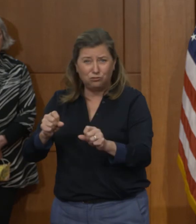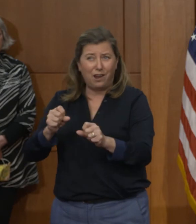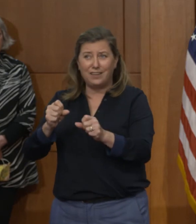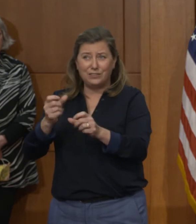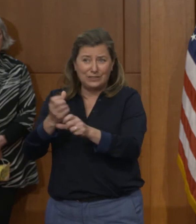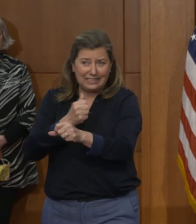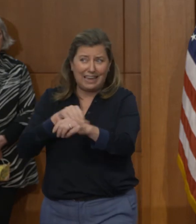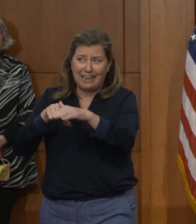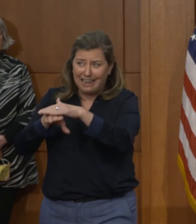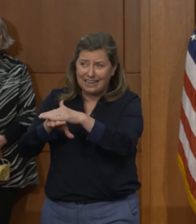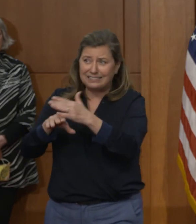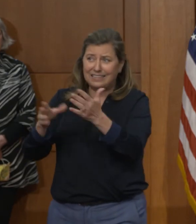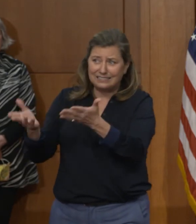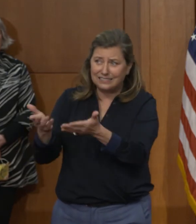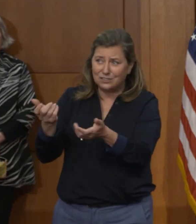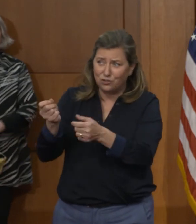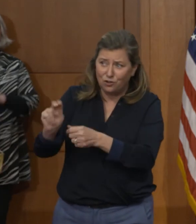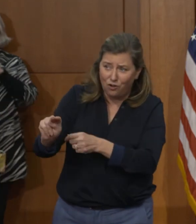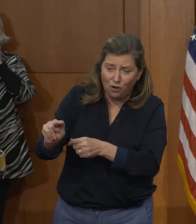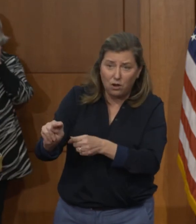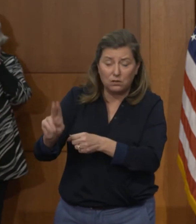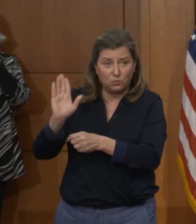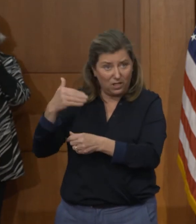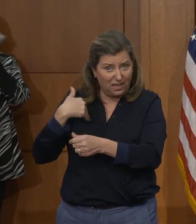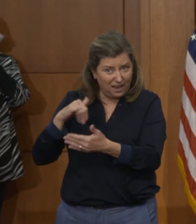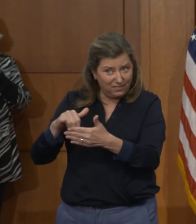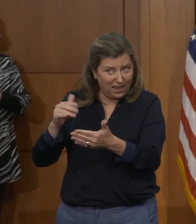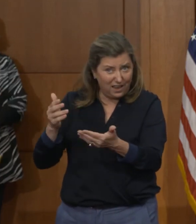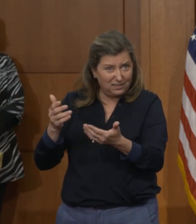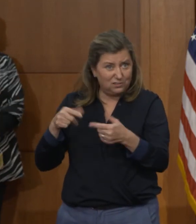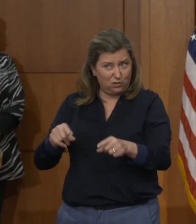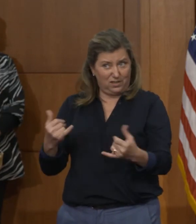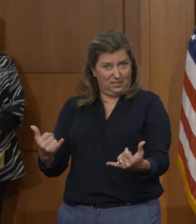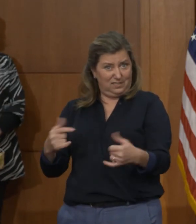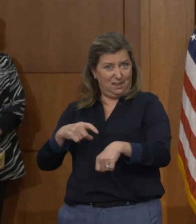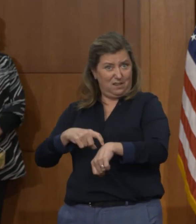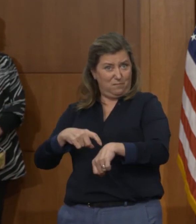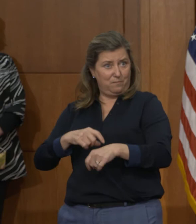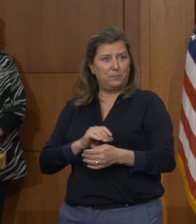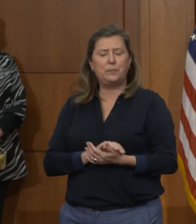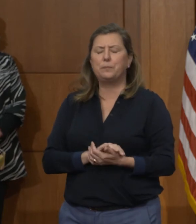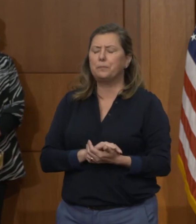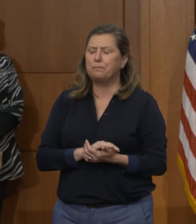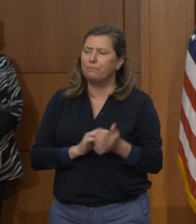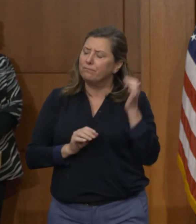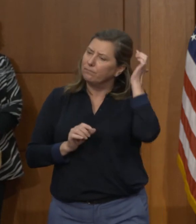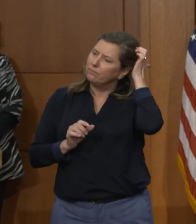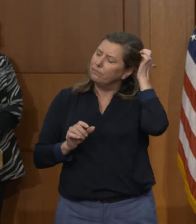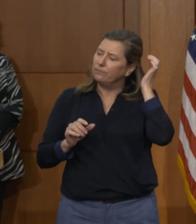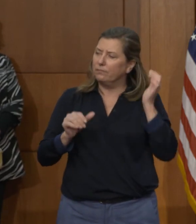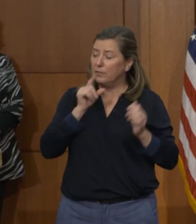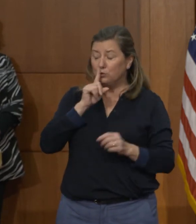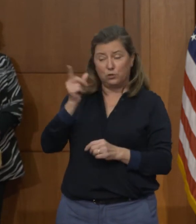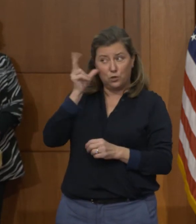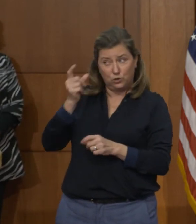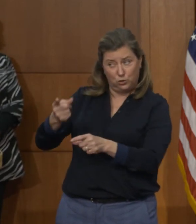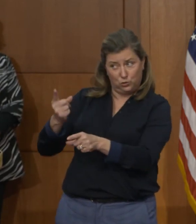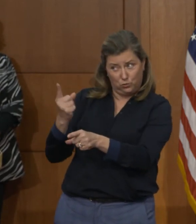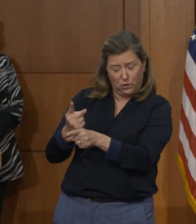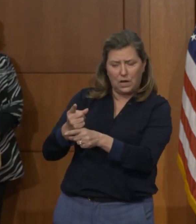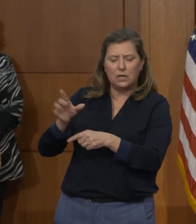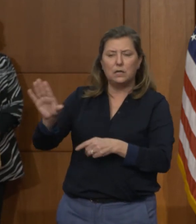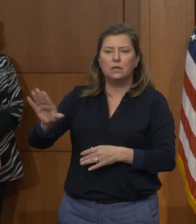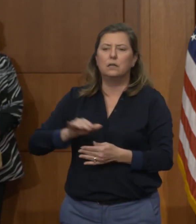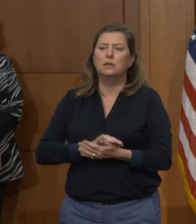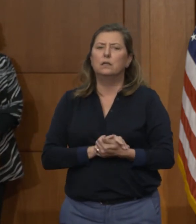access turned back on will have that access during the crisis? If I heard the question correctly, that it sounded